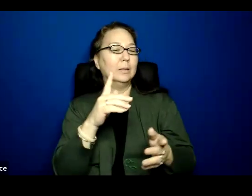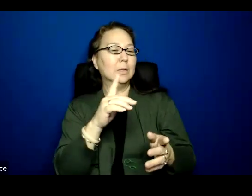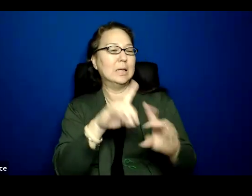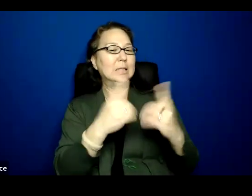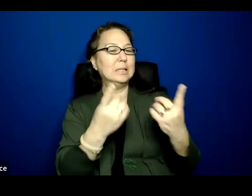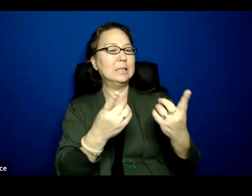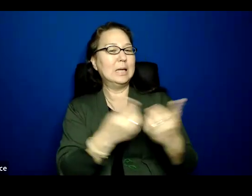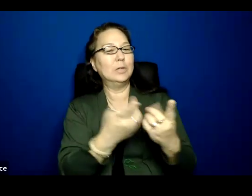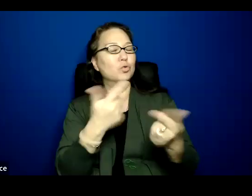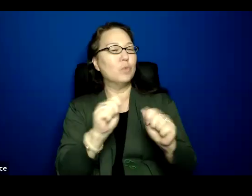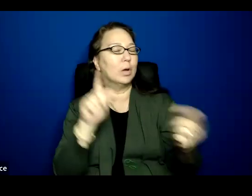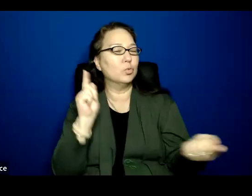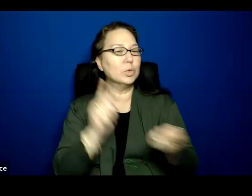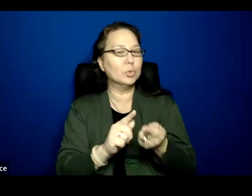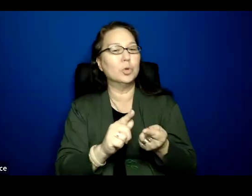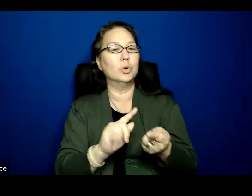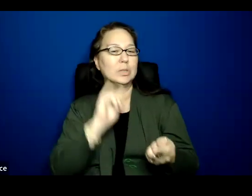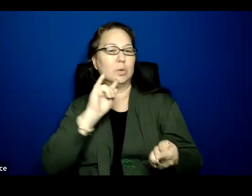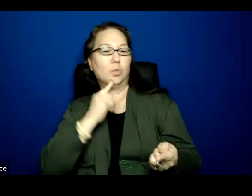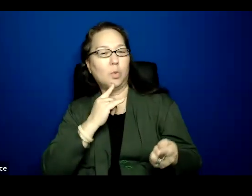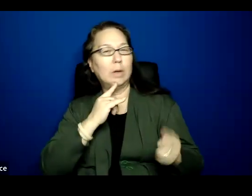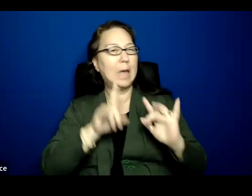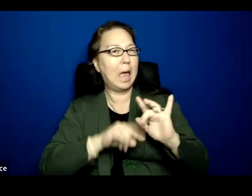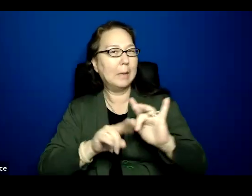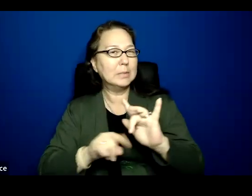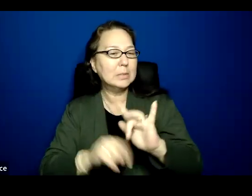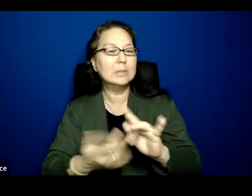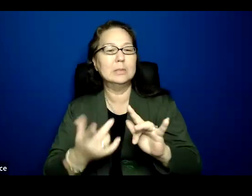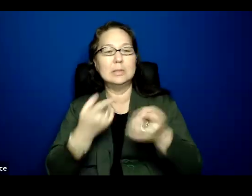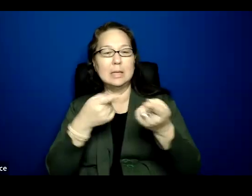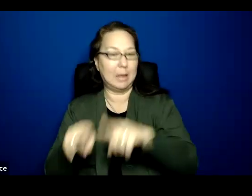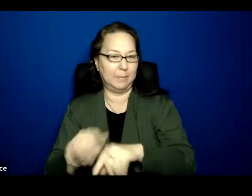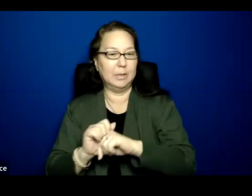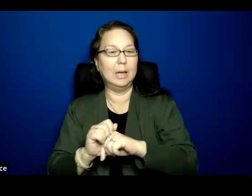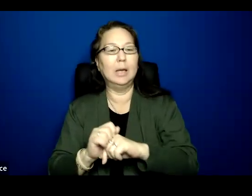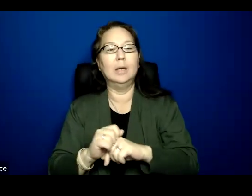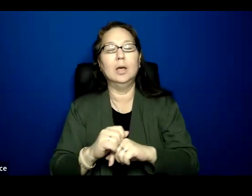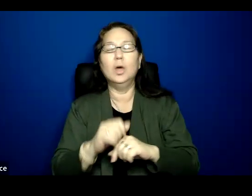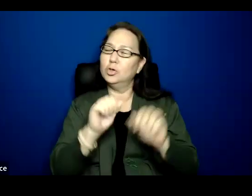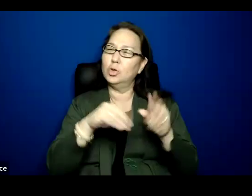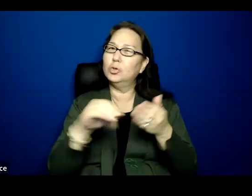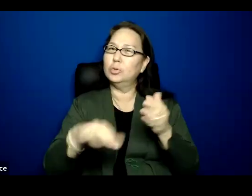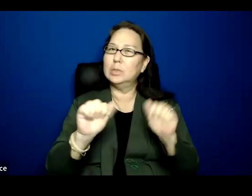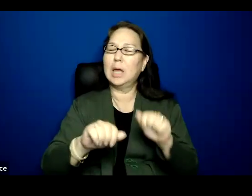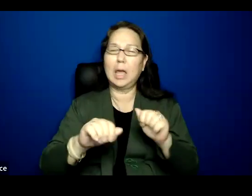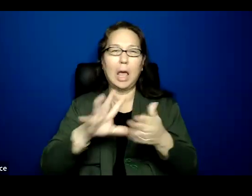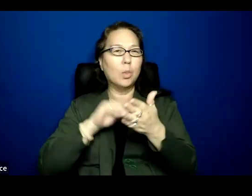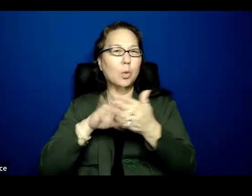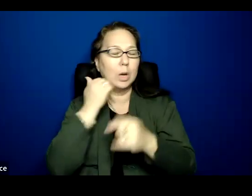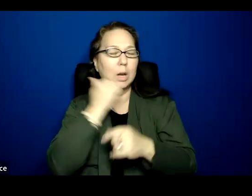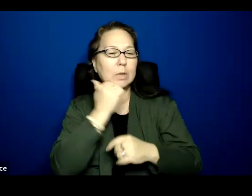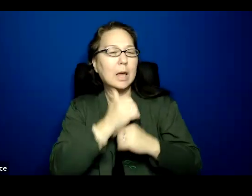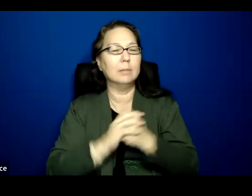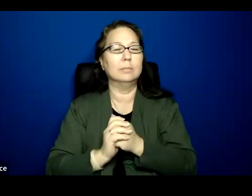to learn every day. Our efforts to ensure that student needs are met through our multi-tiered systems of support, or